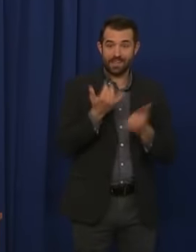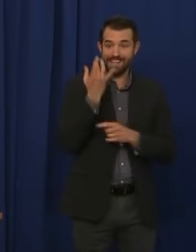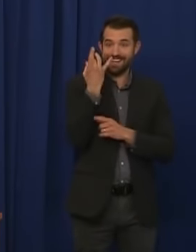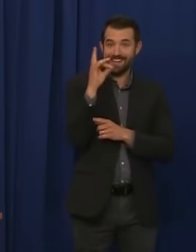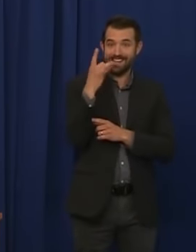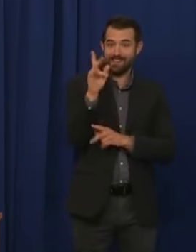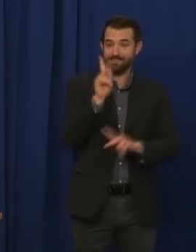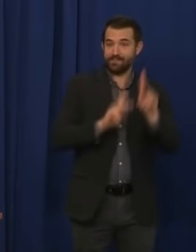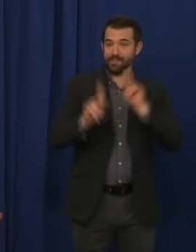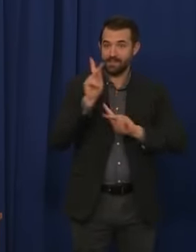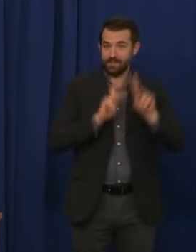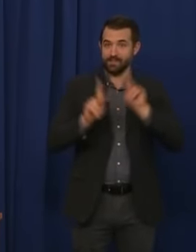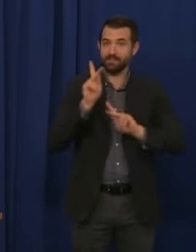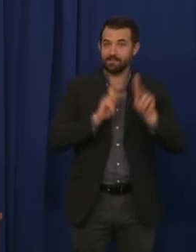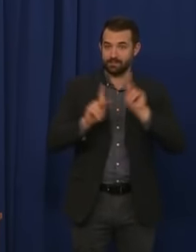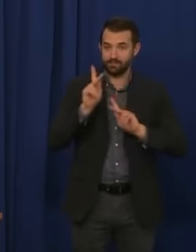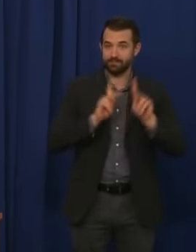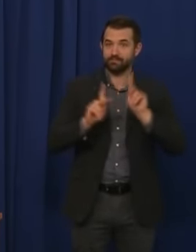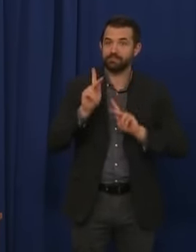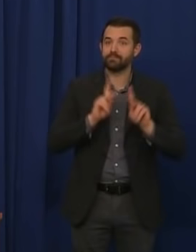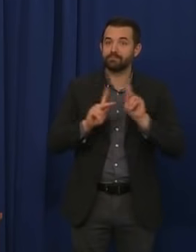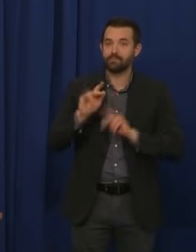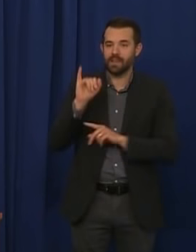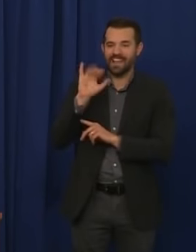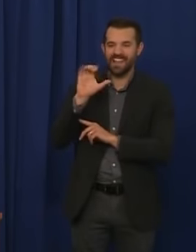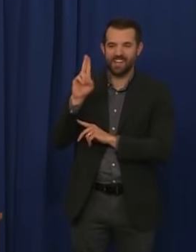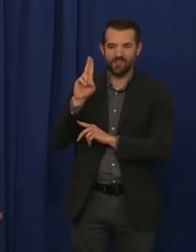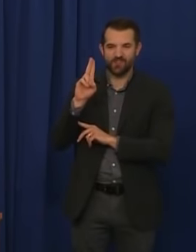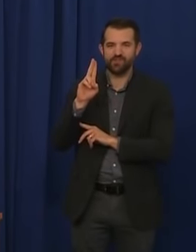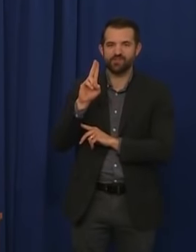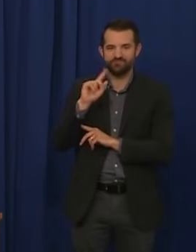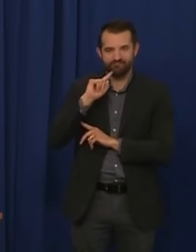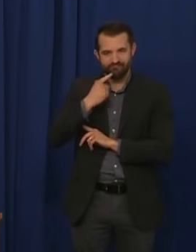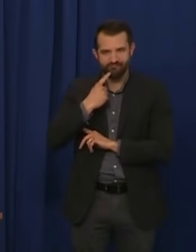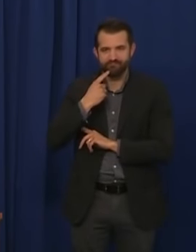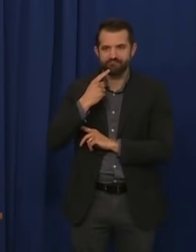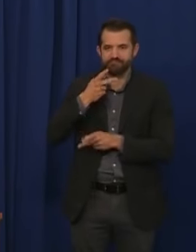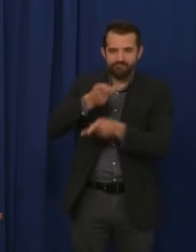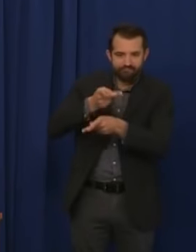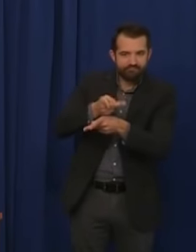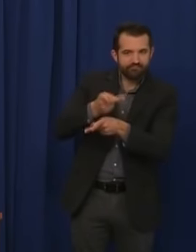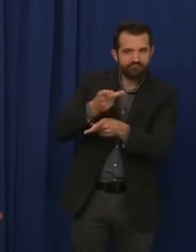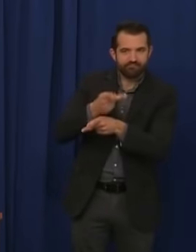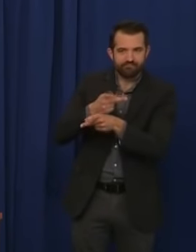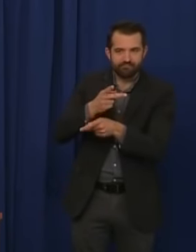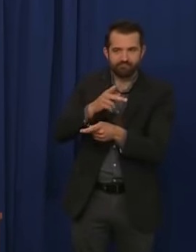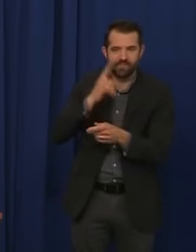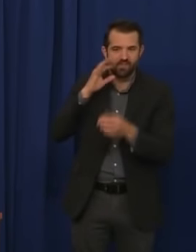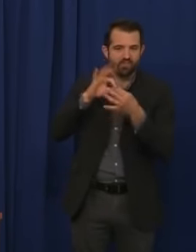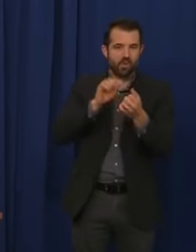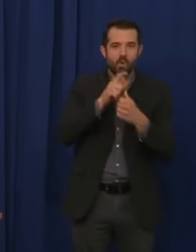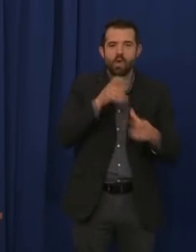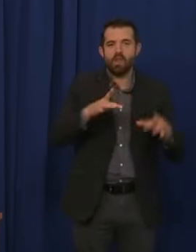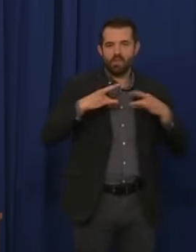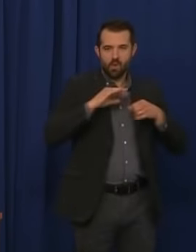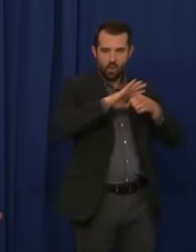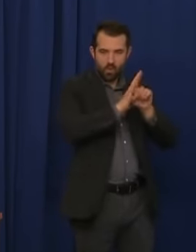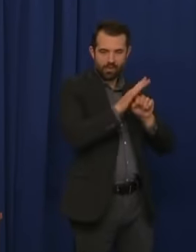in the state who are in intensive care units related to their COVID-19 illness, which is the same number as